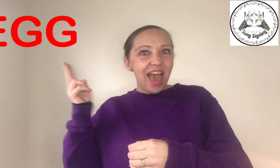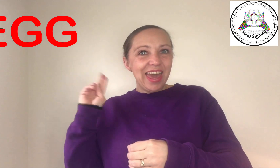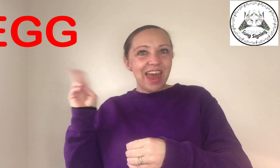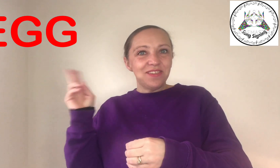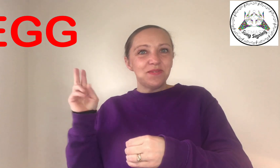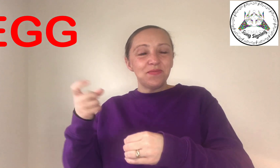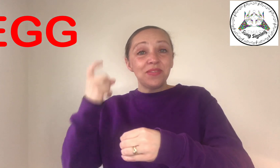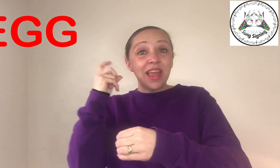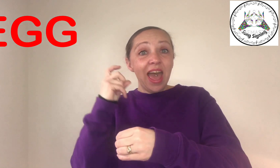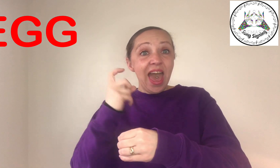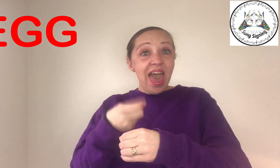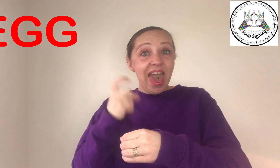Again, egg.